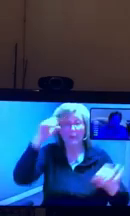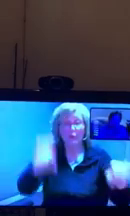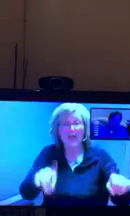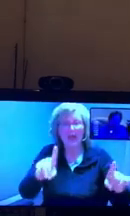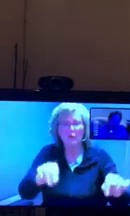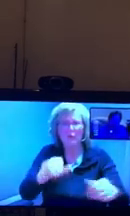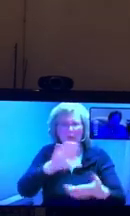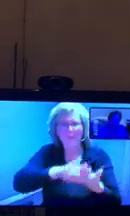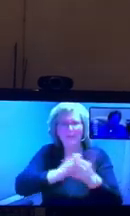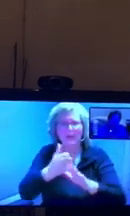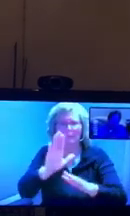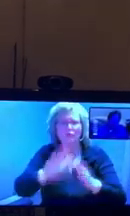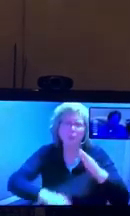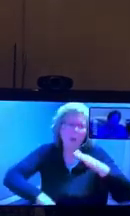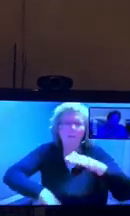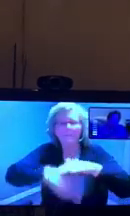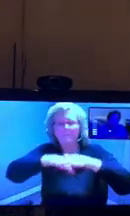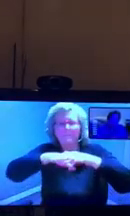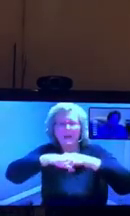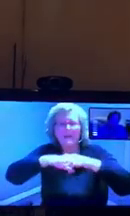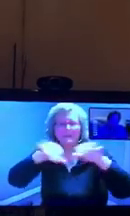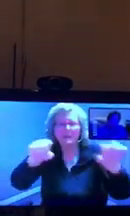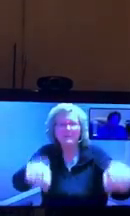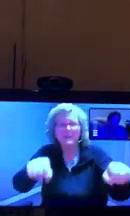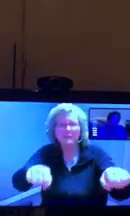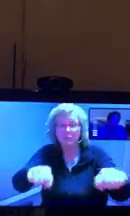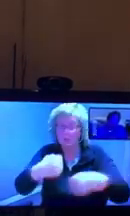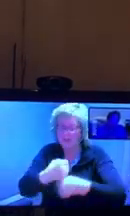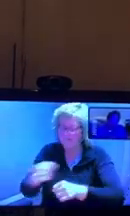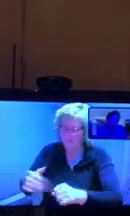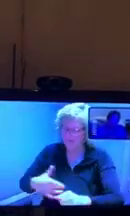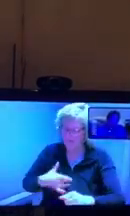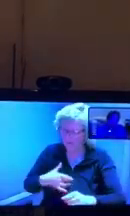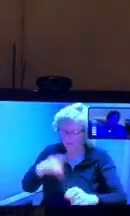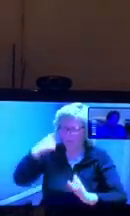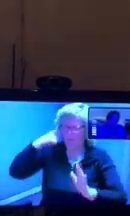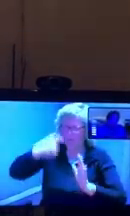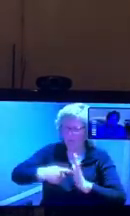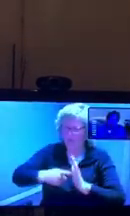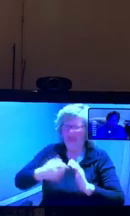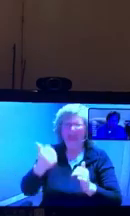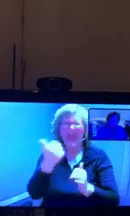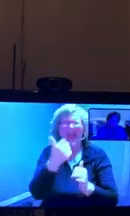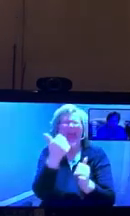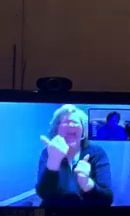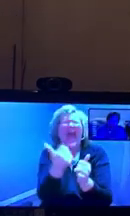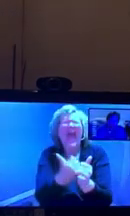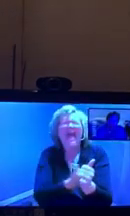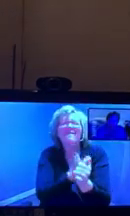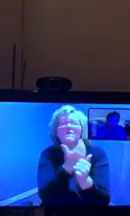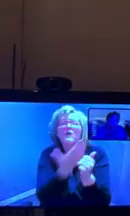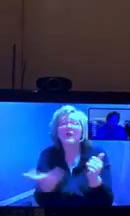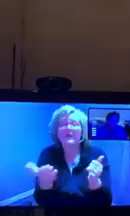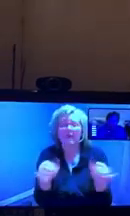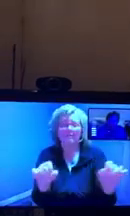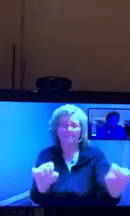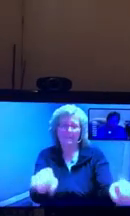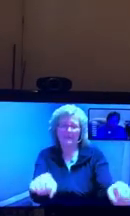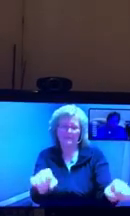has made me realize that everything is possible. And everything. And that's something that he has shared with